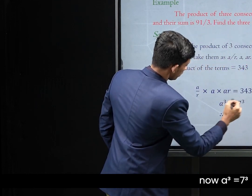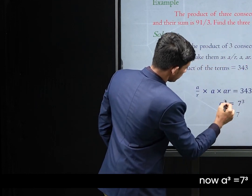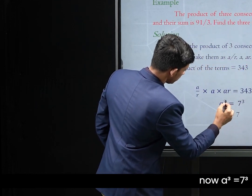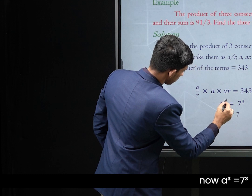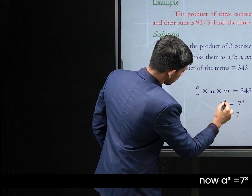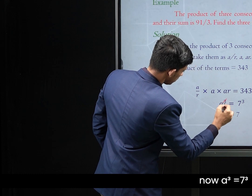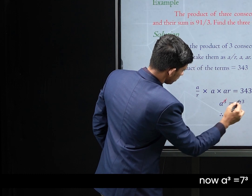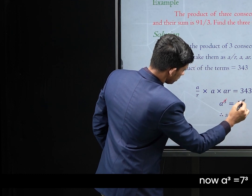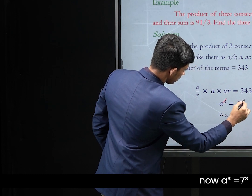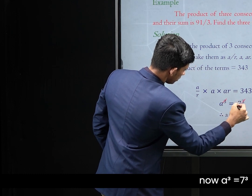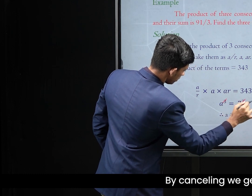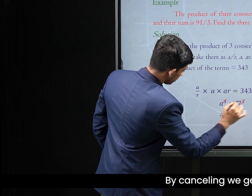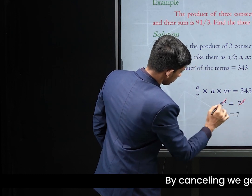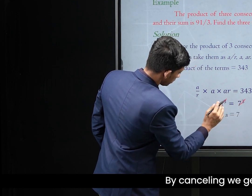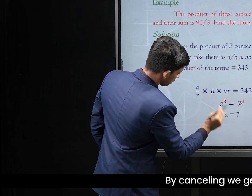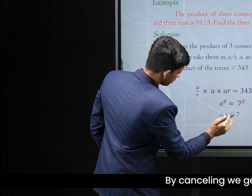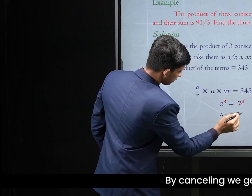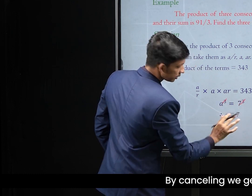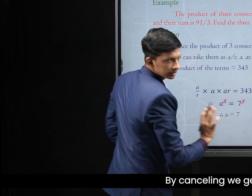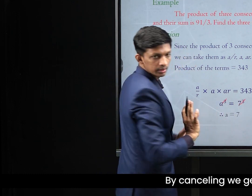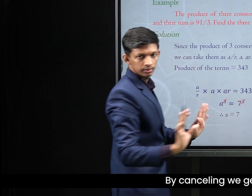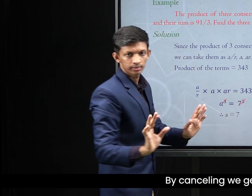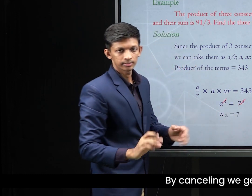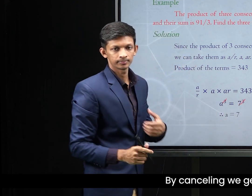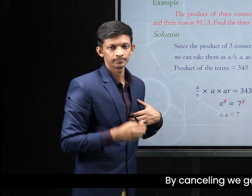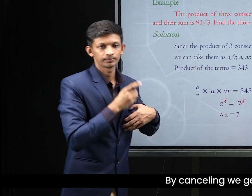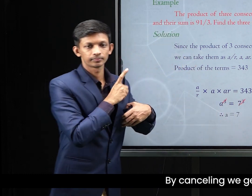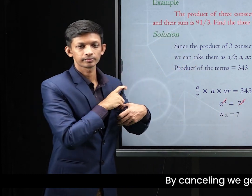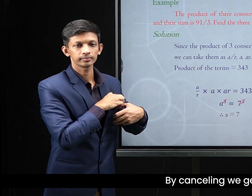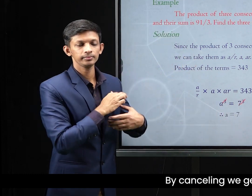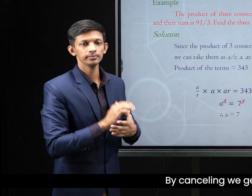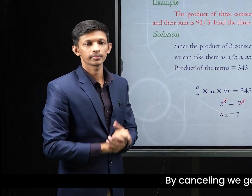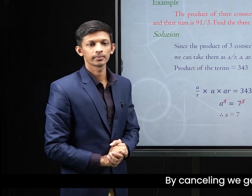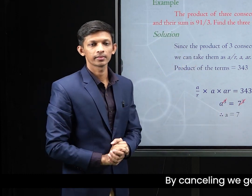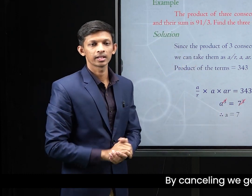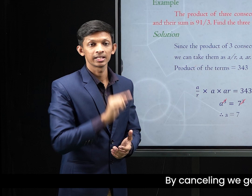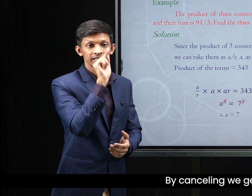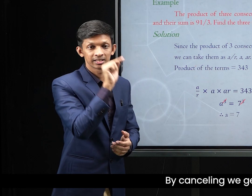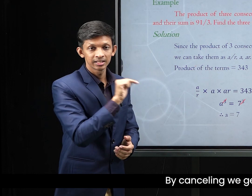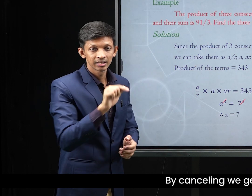Now a cube is equal to 7 cube. By cancelling, we get a is equal to 7.